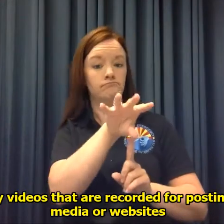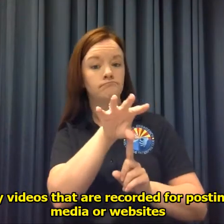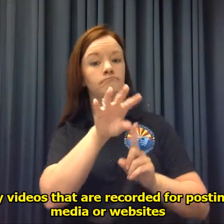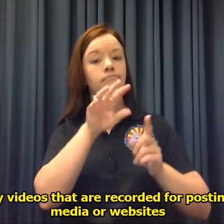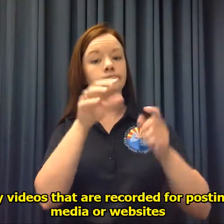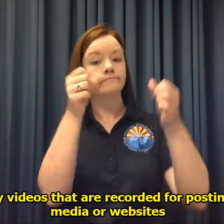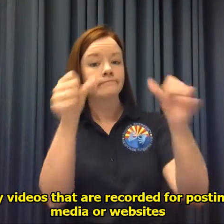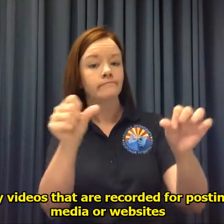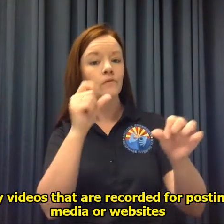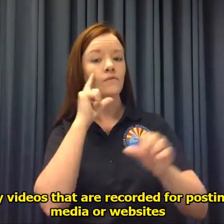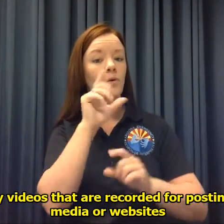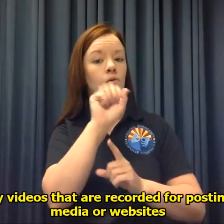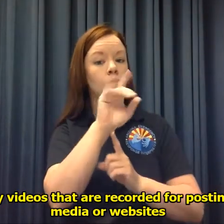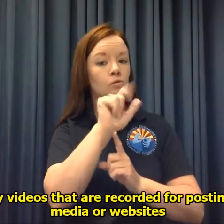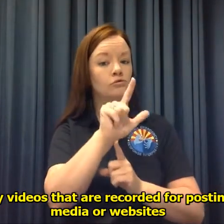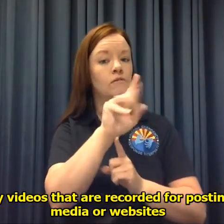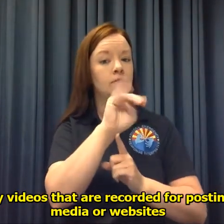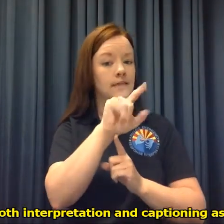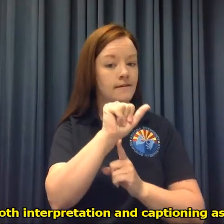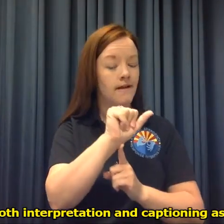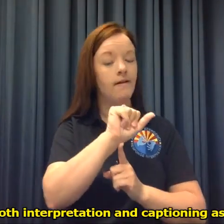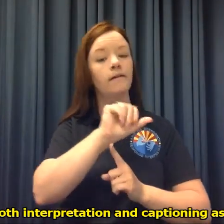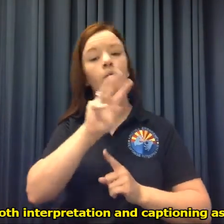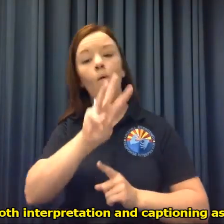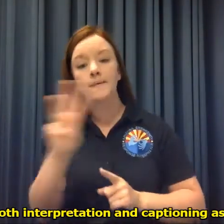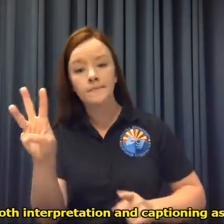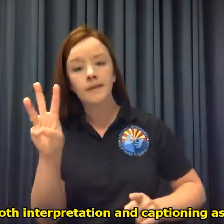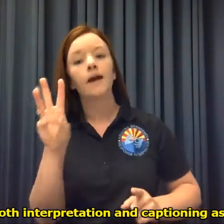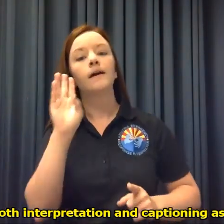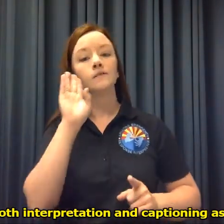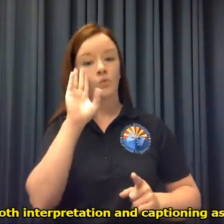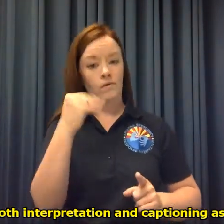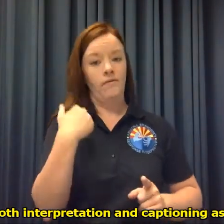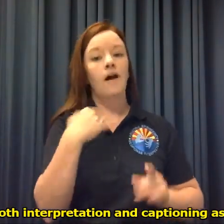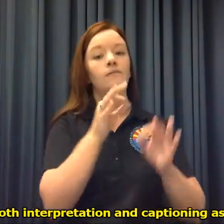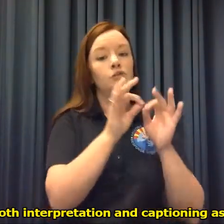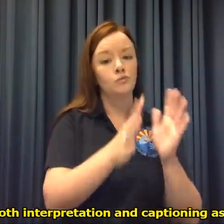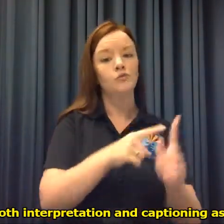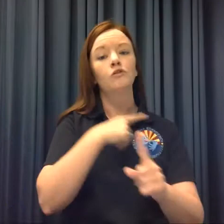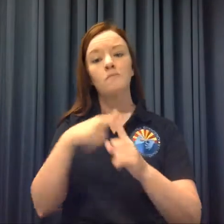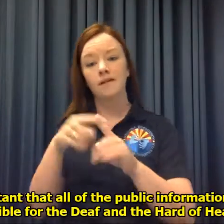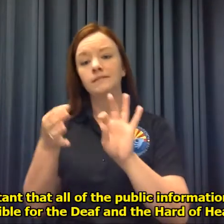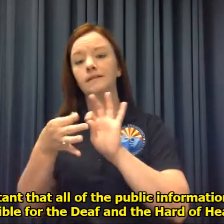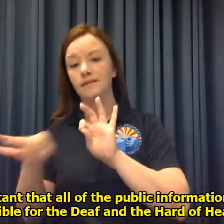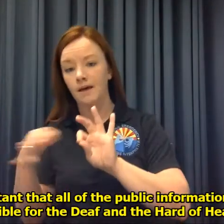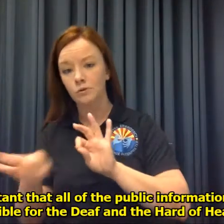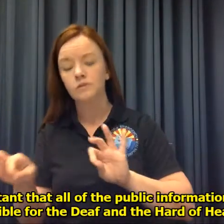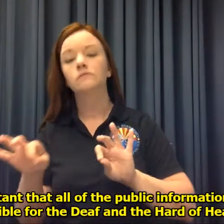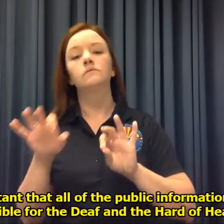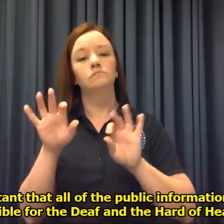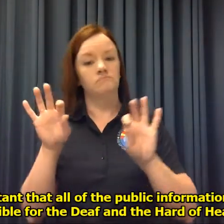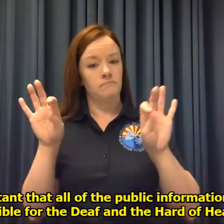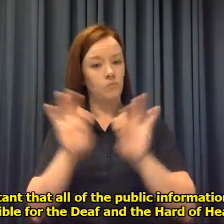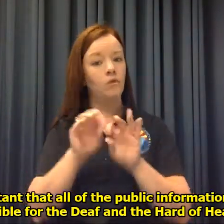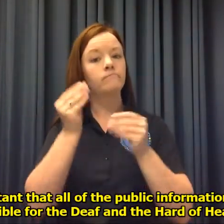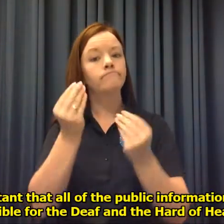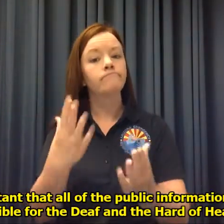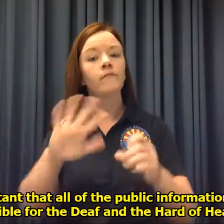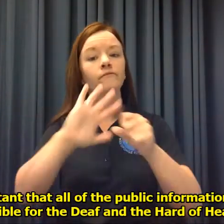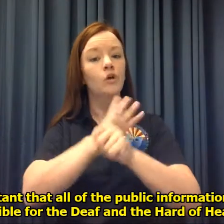for posting on social media or websites have both interpretation and captioning as well. It's important that all of public information be fully accessible